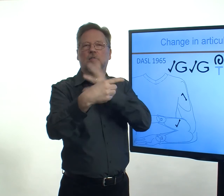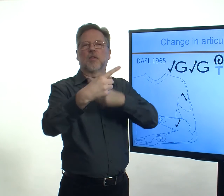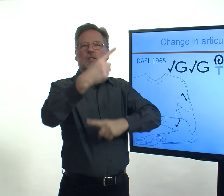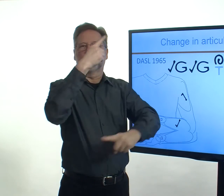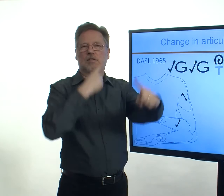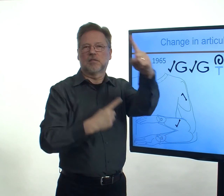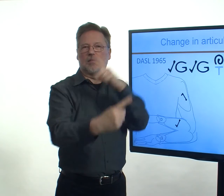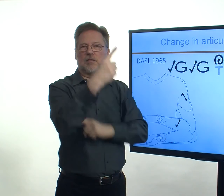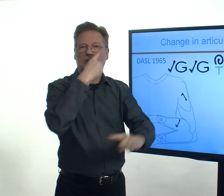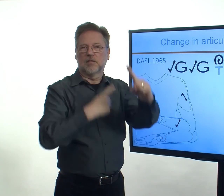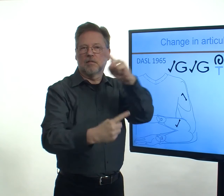this.